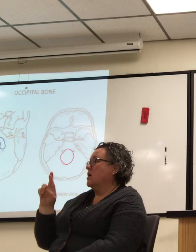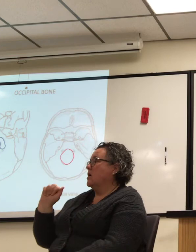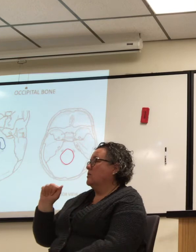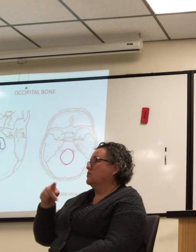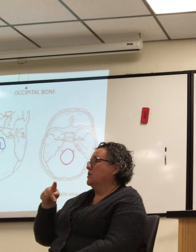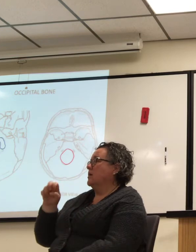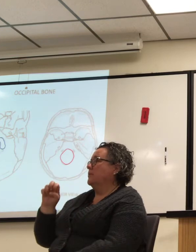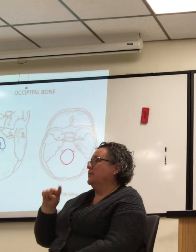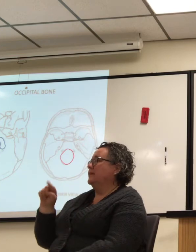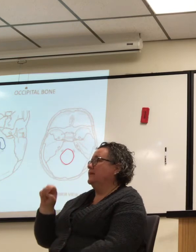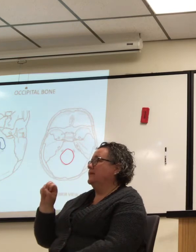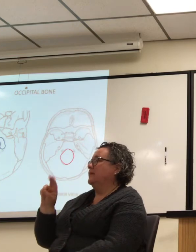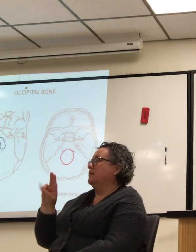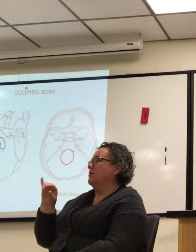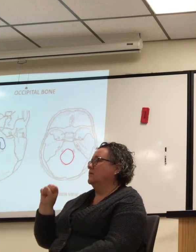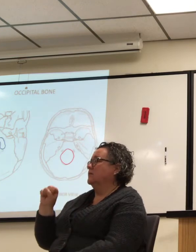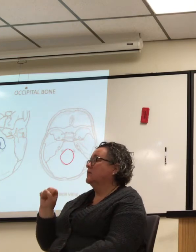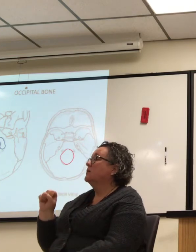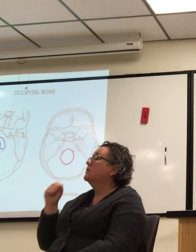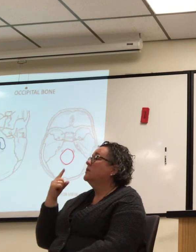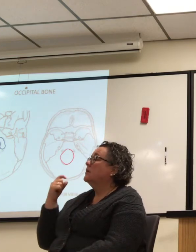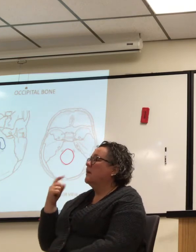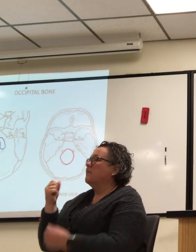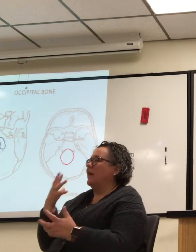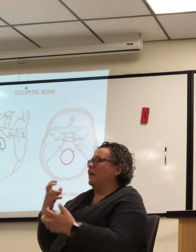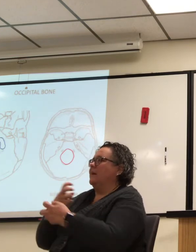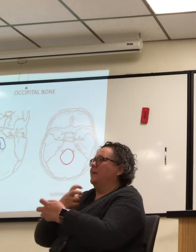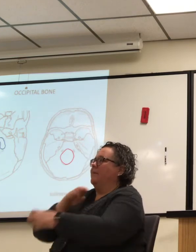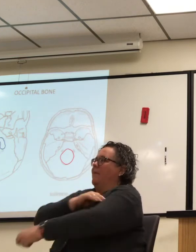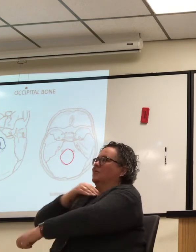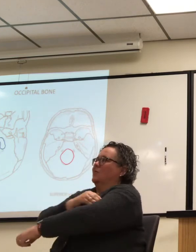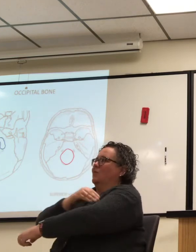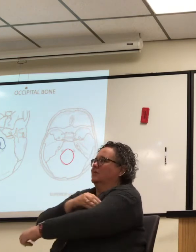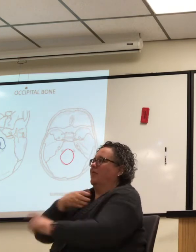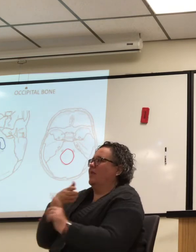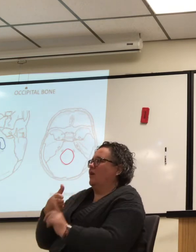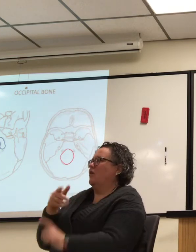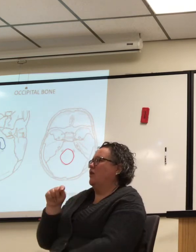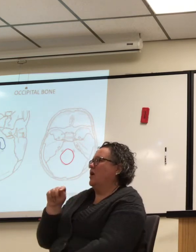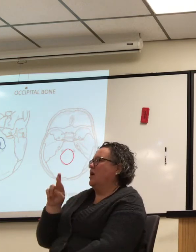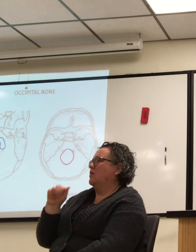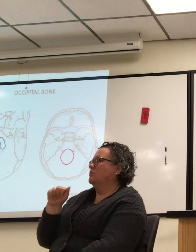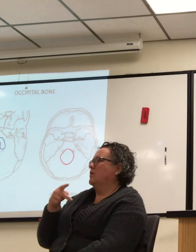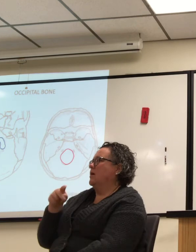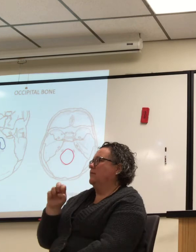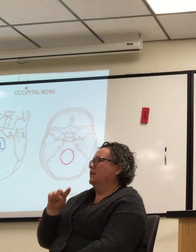trapezius. There's a lot of muscles there. I'll just give you that one. Trapezius